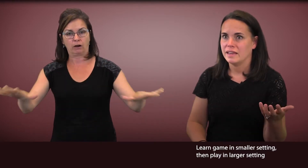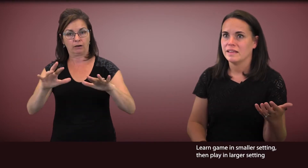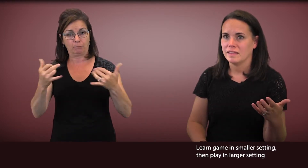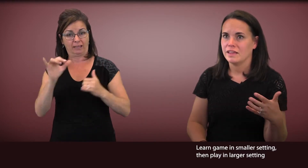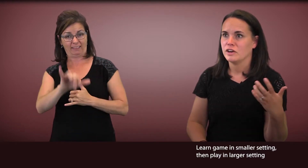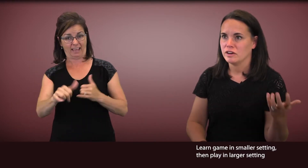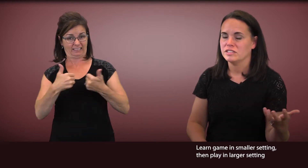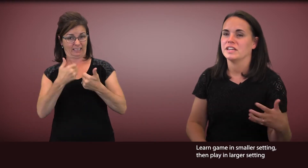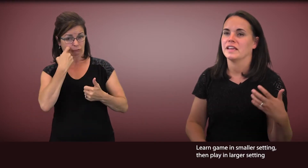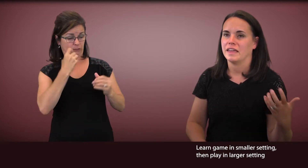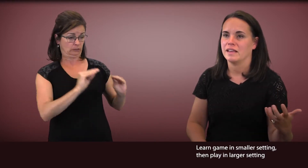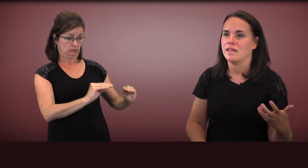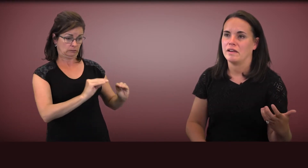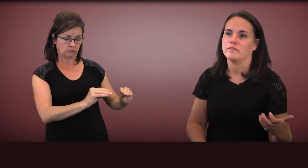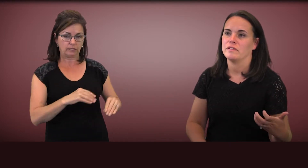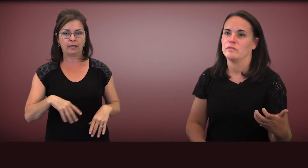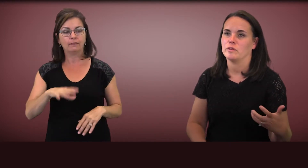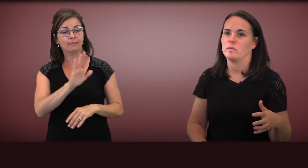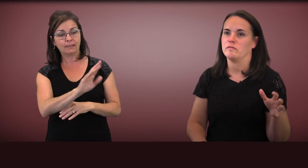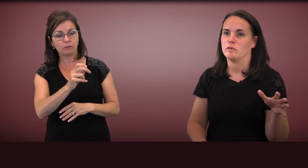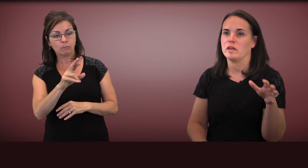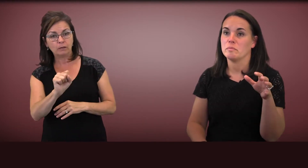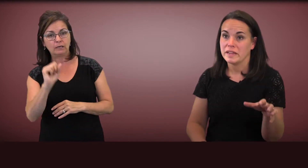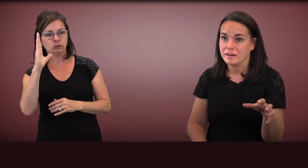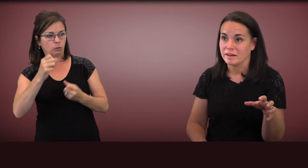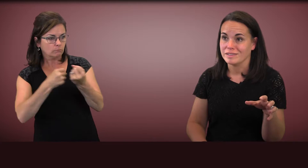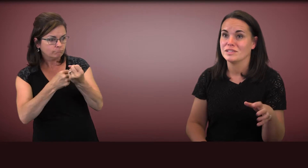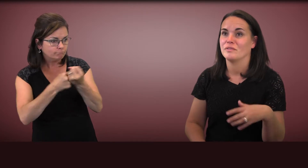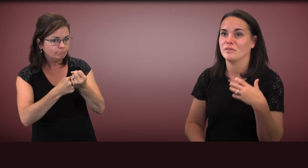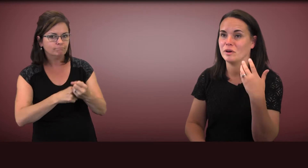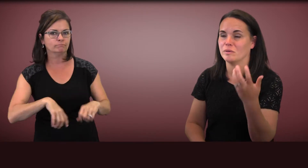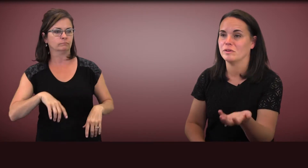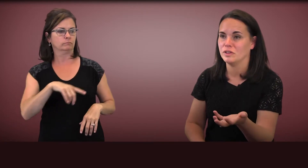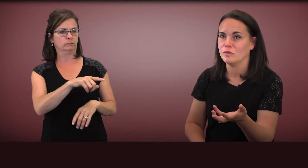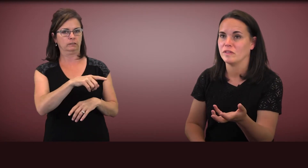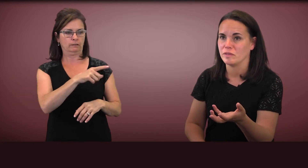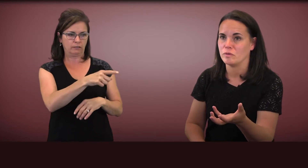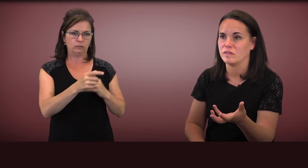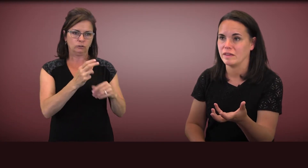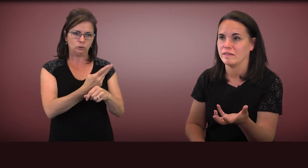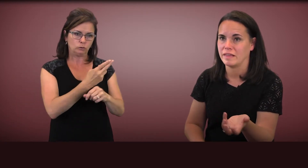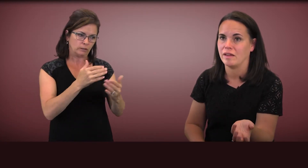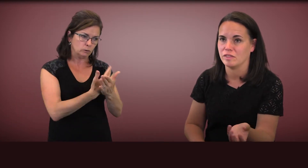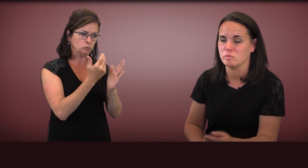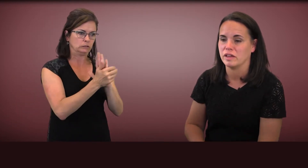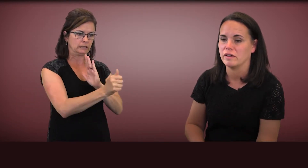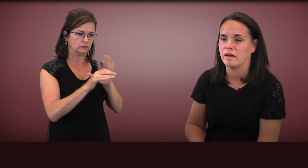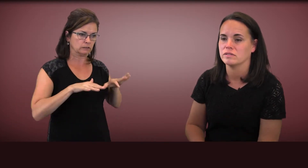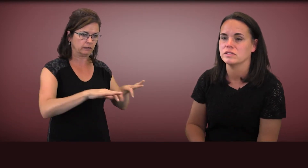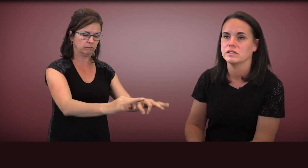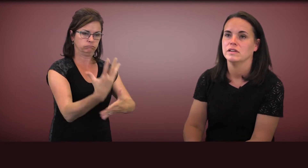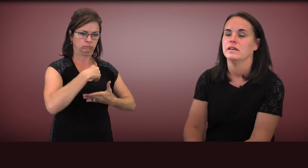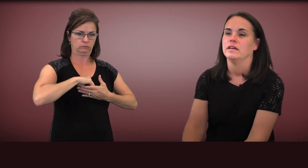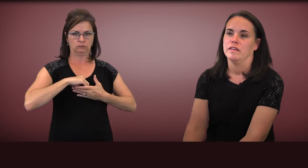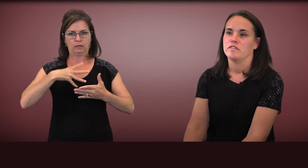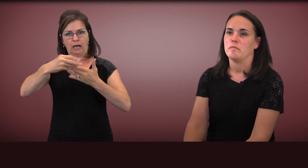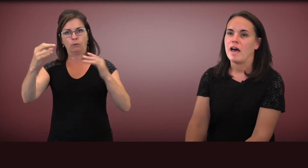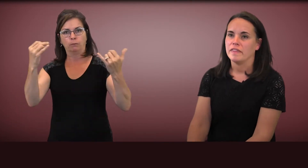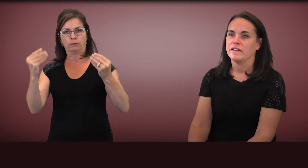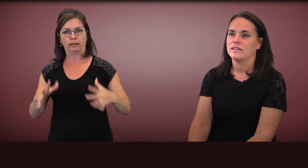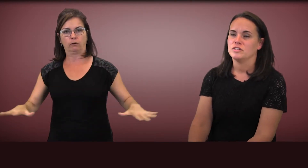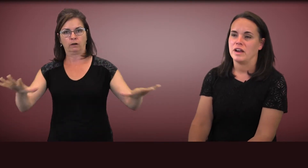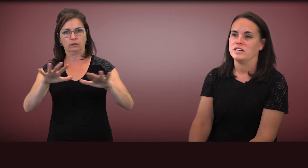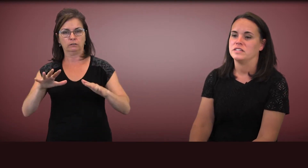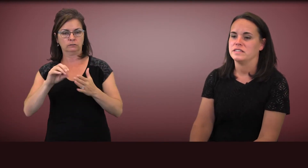and encouraging and getting a lot of reinforcement from their peers for using those skills out on the playground.